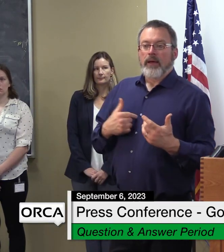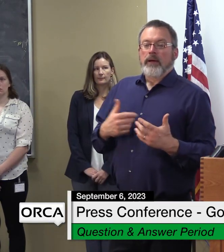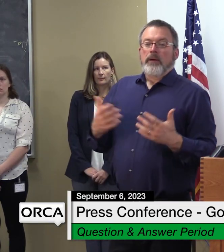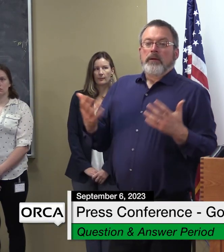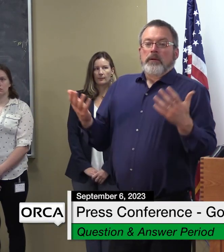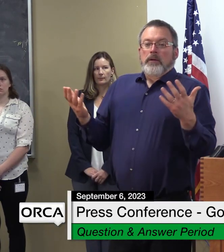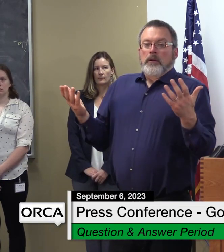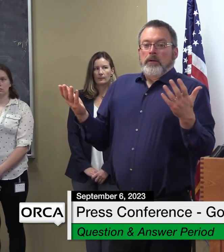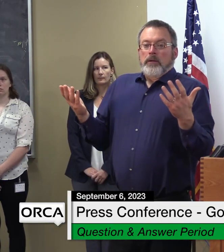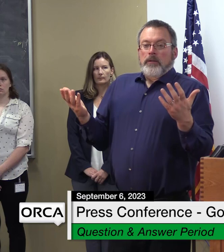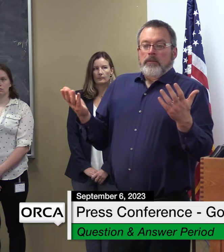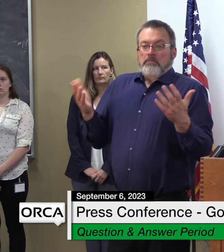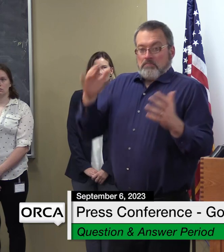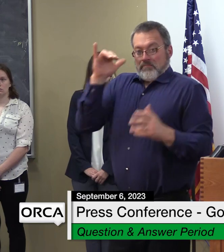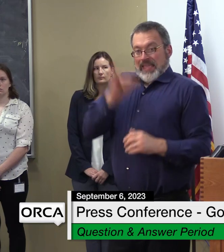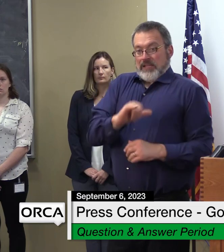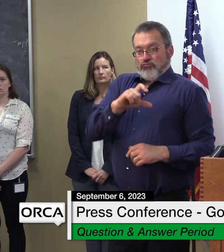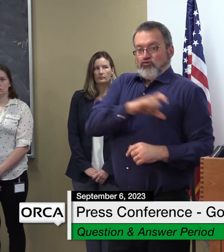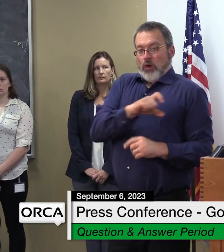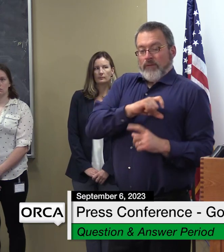I was,